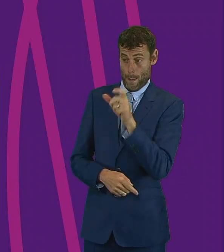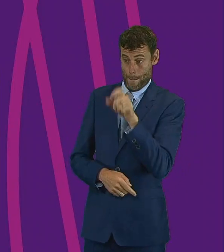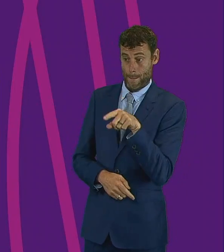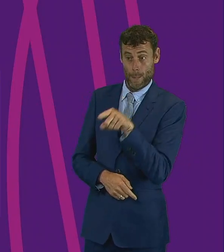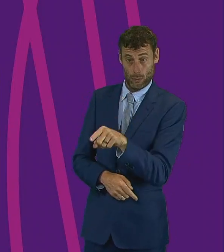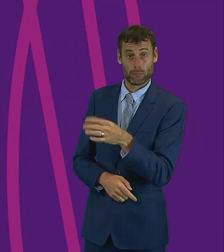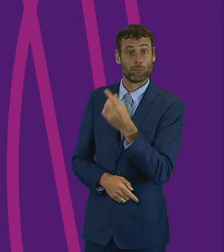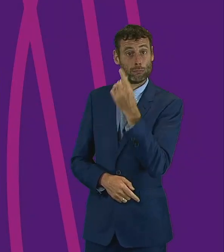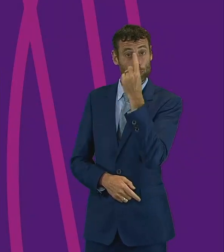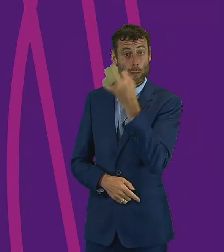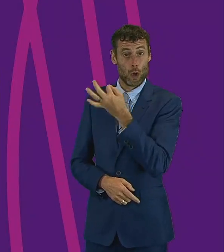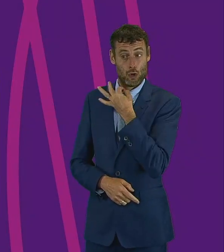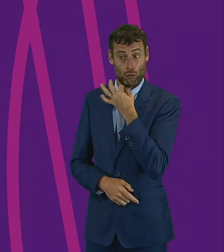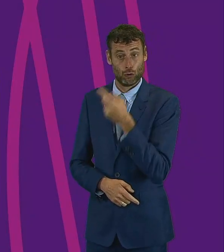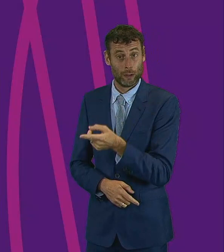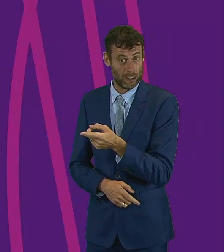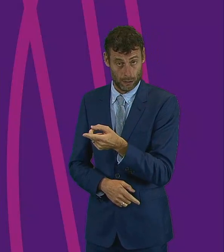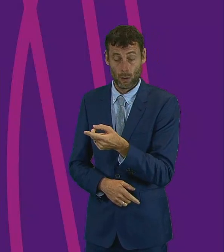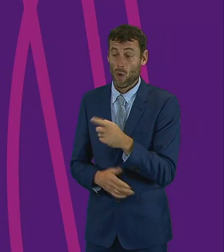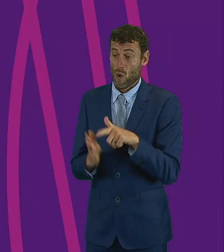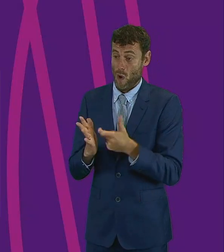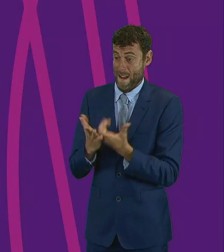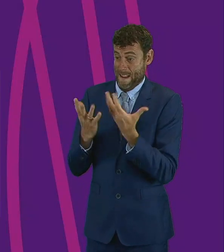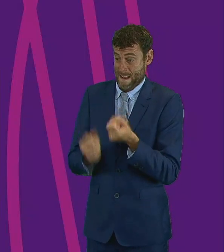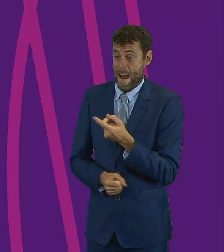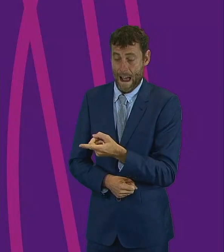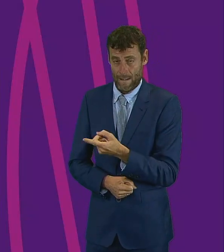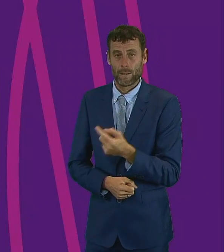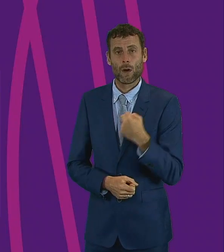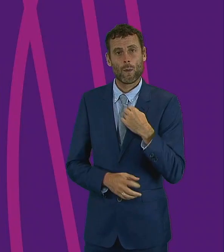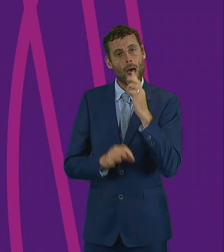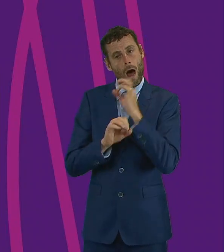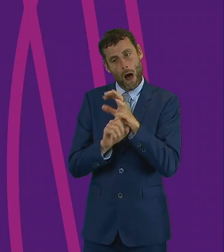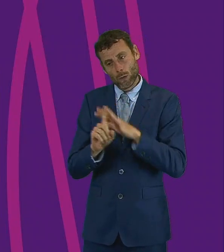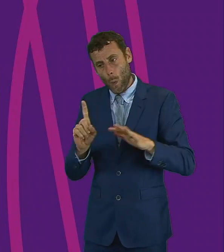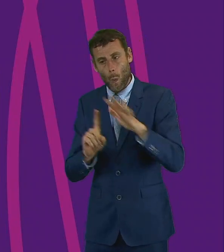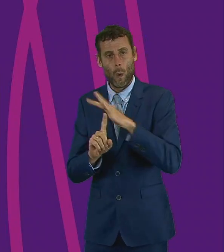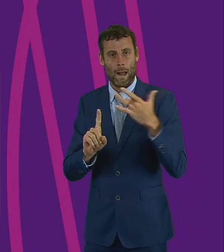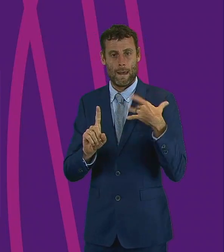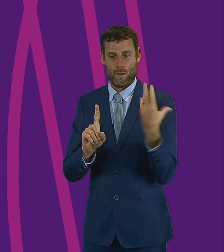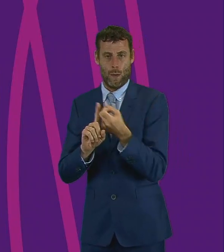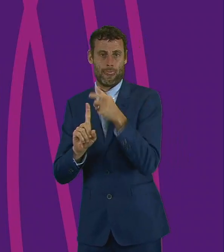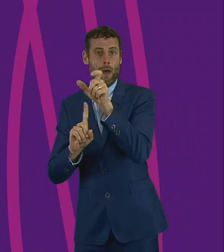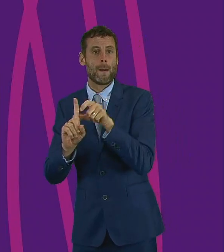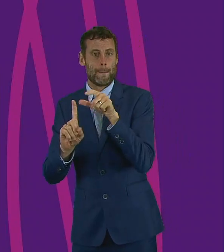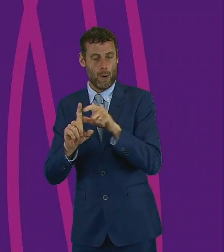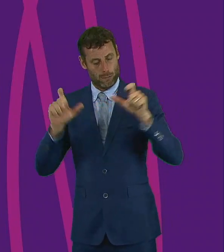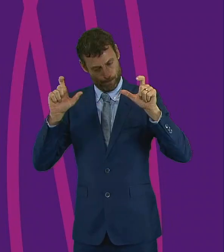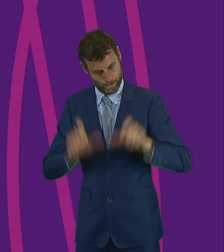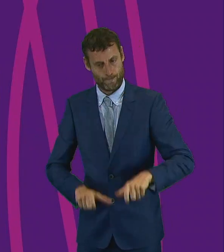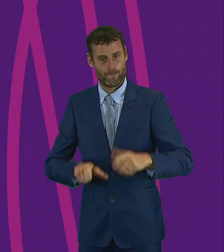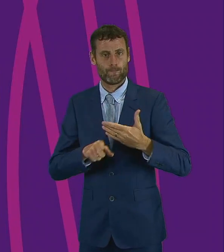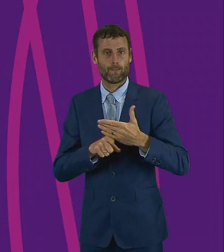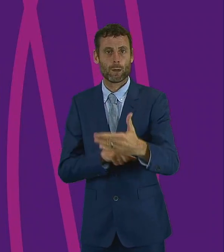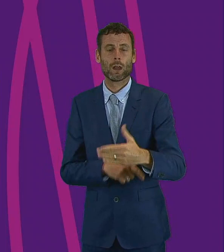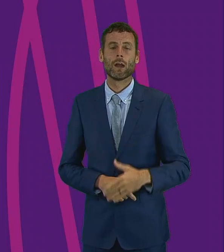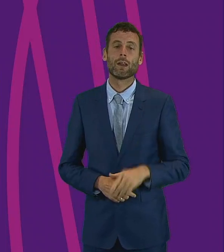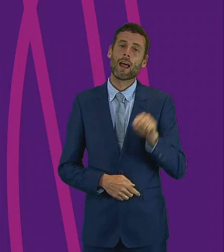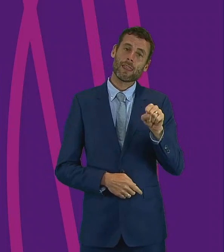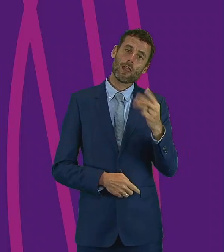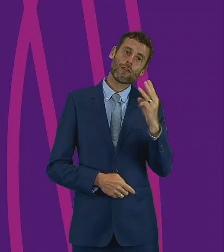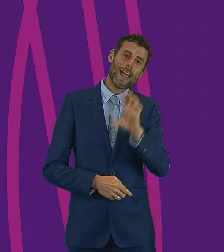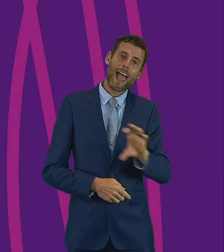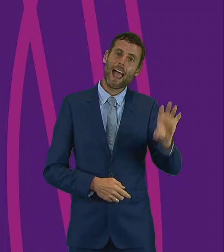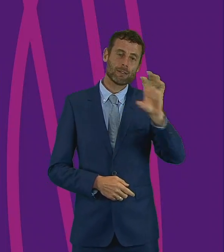to isolate for 14 days, and local authorities are stepping up their support arrangements. And lastly, visits to care homes in these 3 areas is